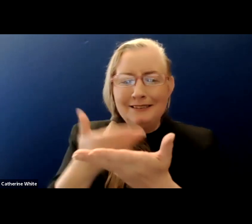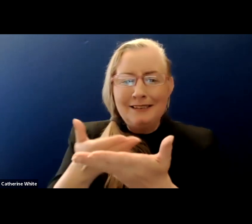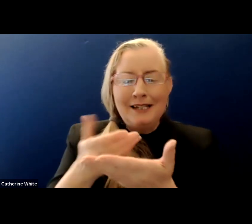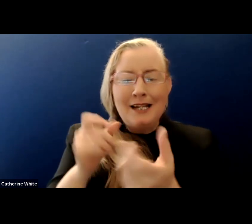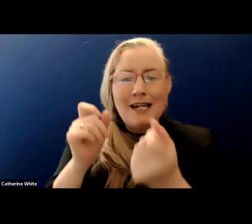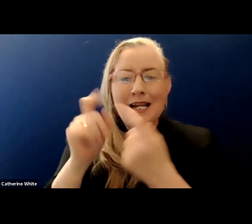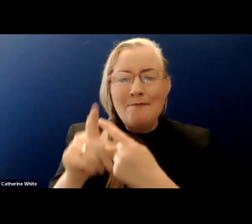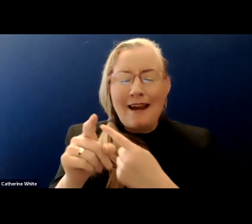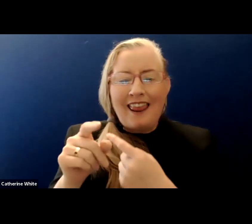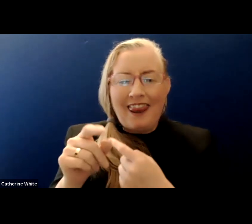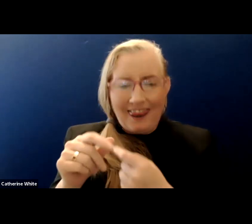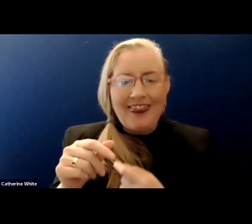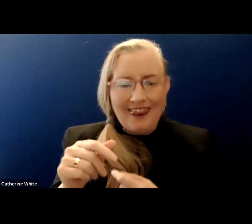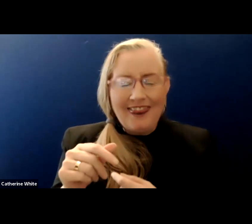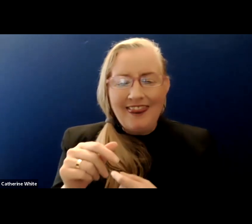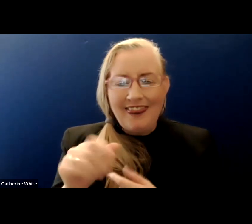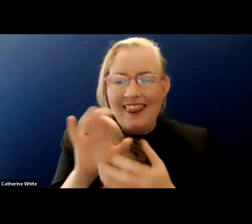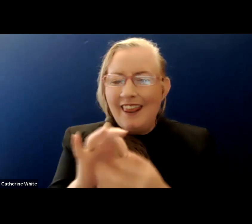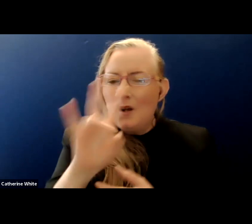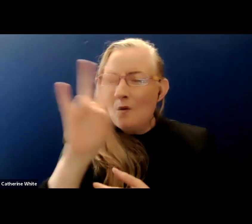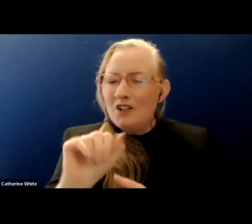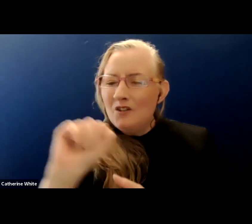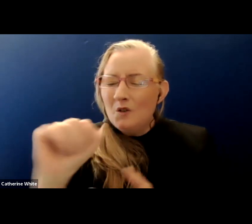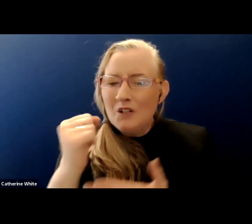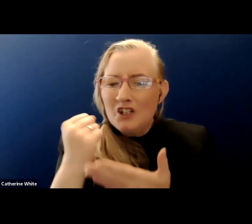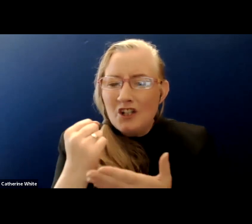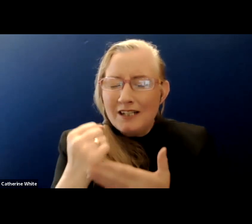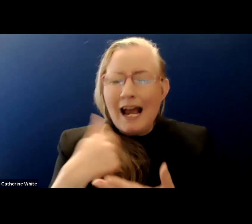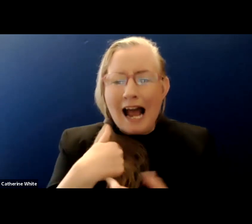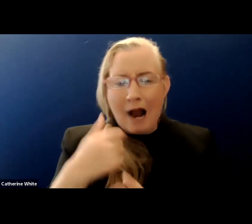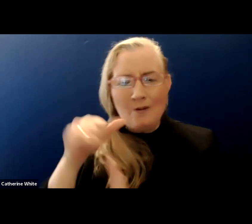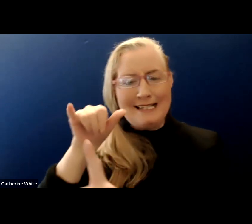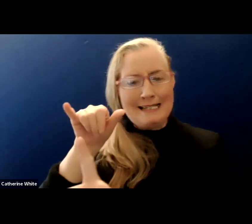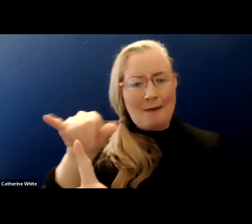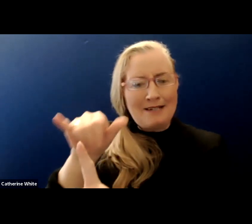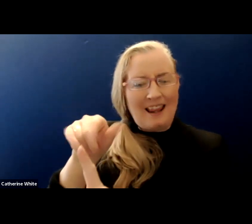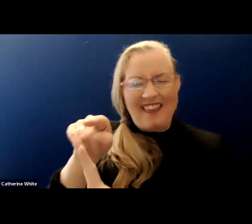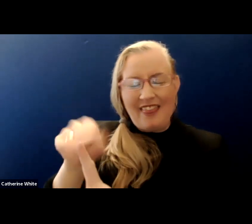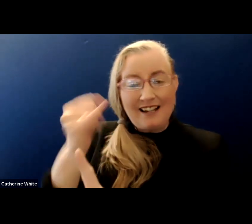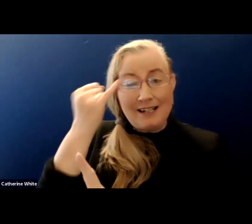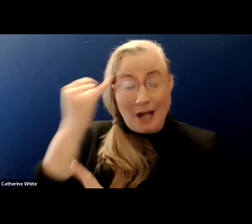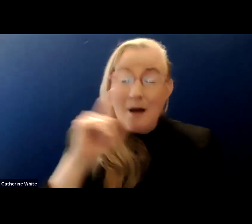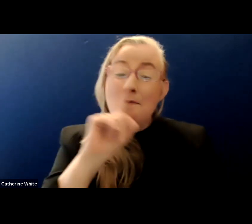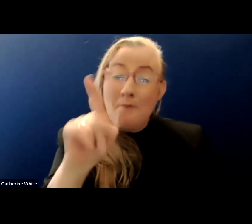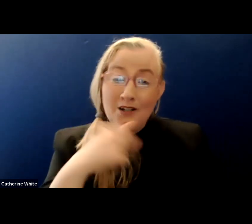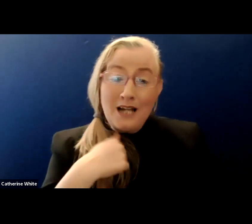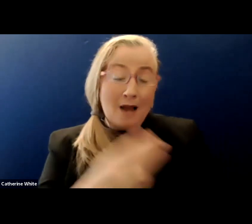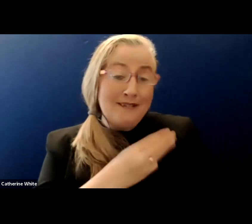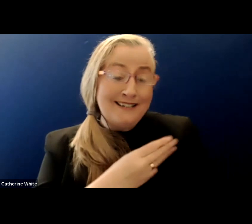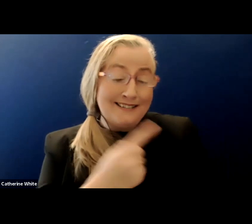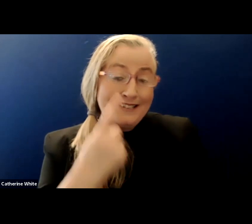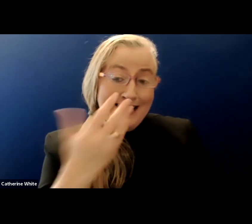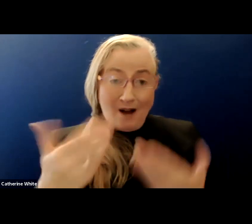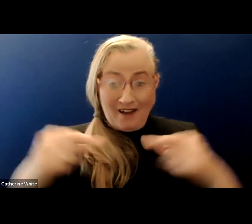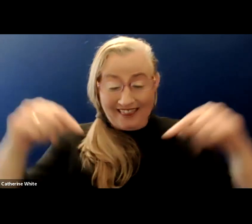you raised this in your studies that was skeptical of the idea, and I must say I'm pleased to see how it's